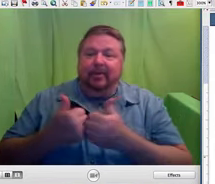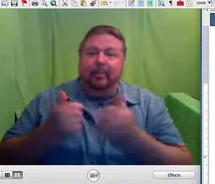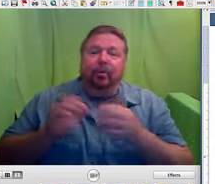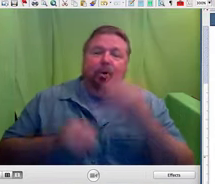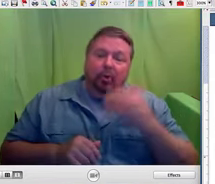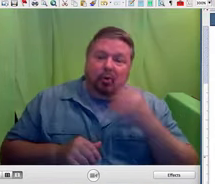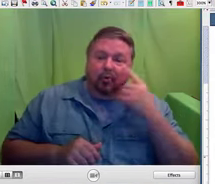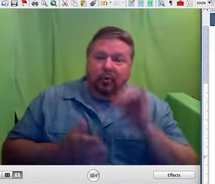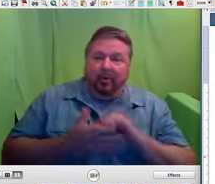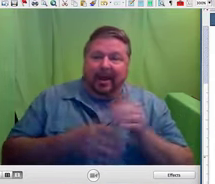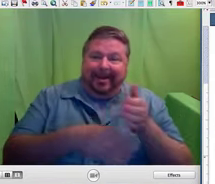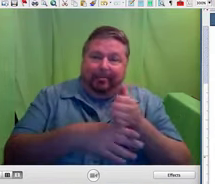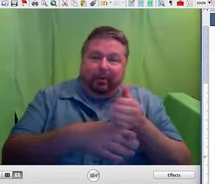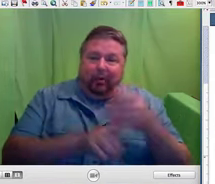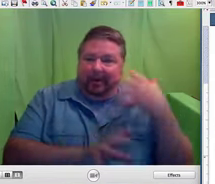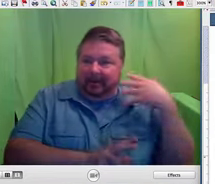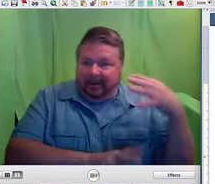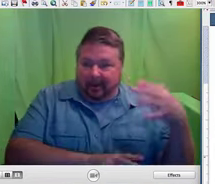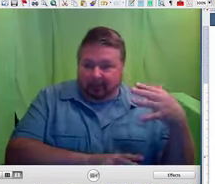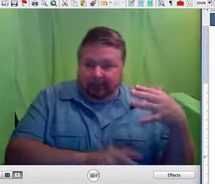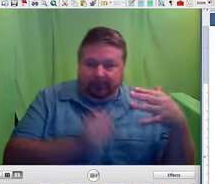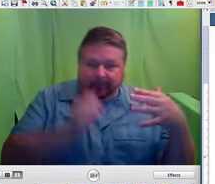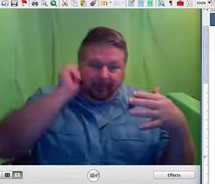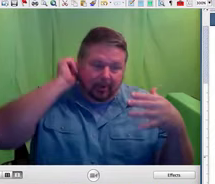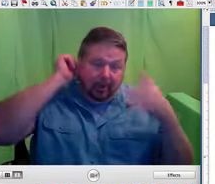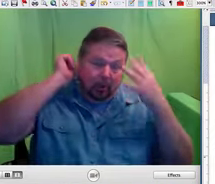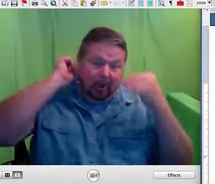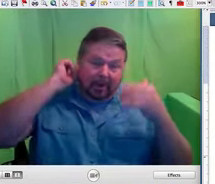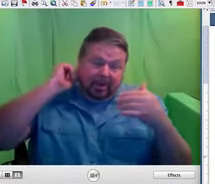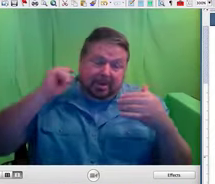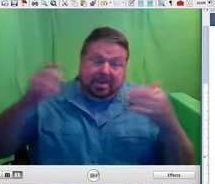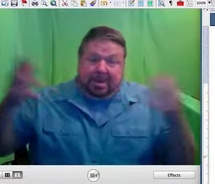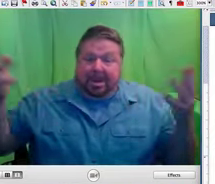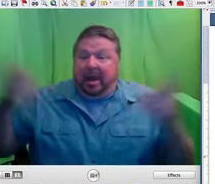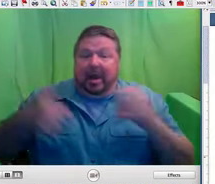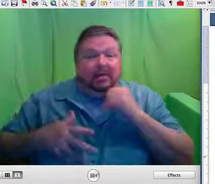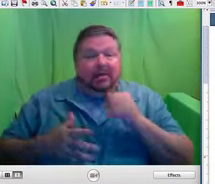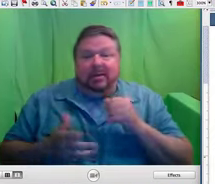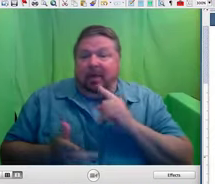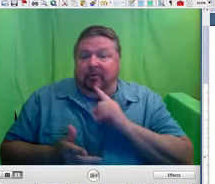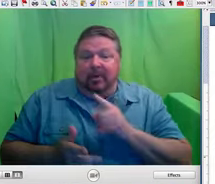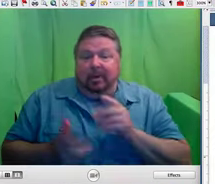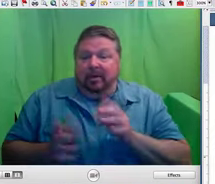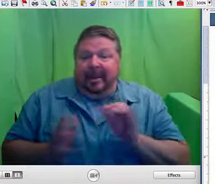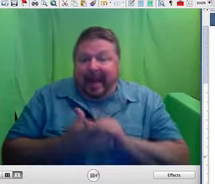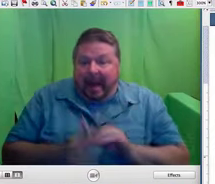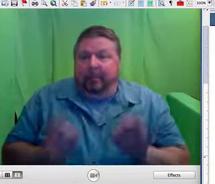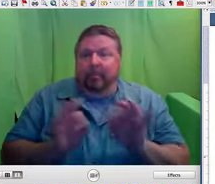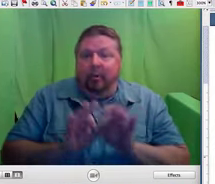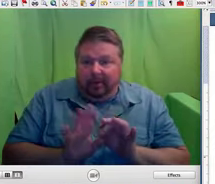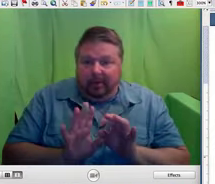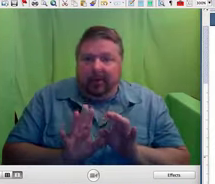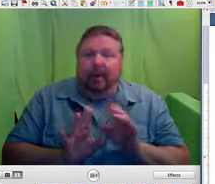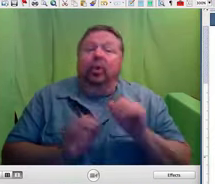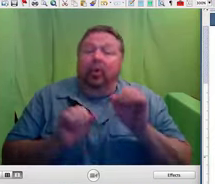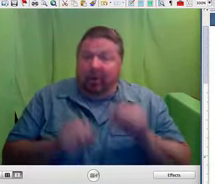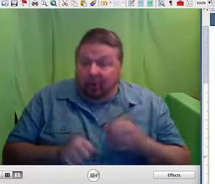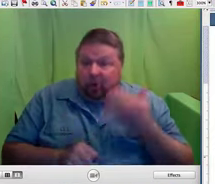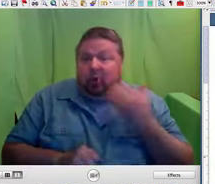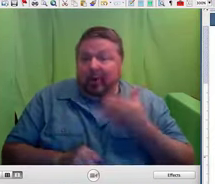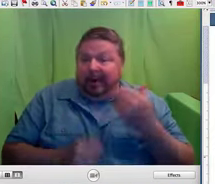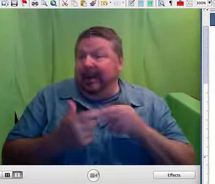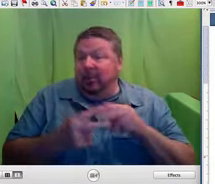have a separate cue for that in-between sound. Why? Because it's not really that important. You